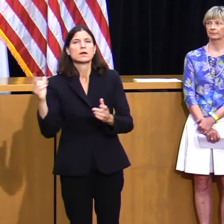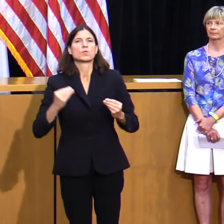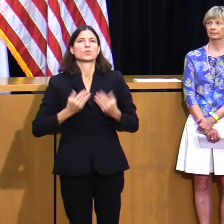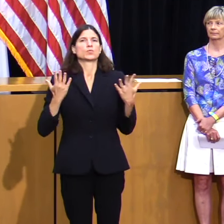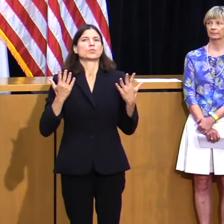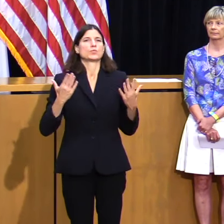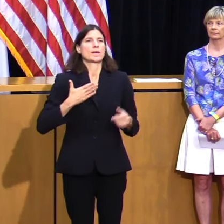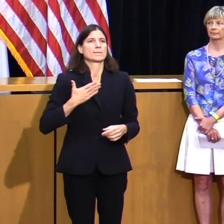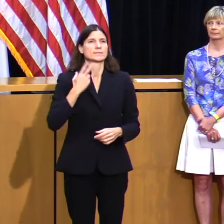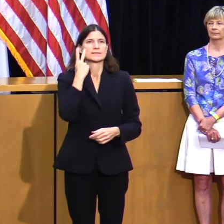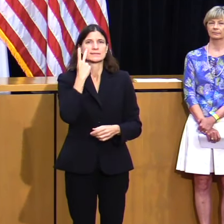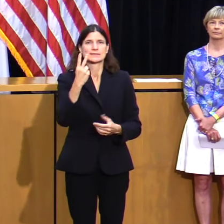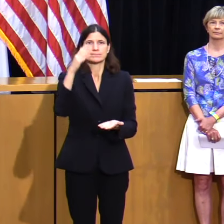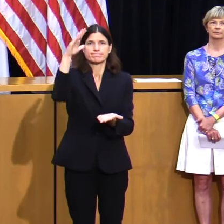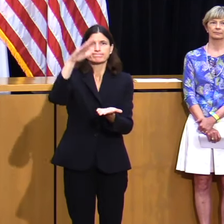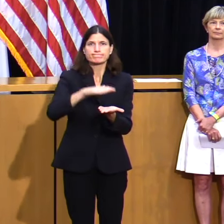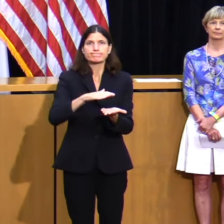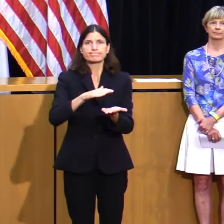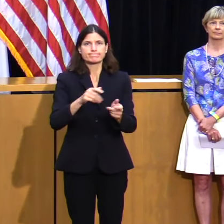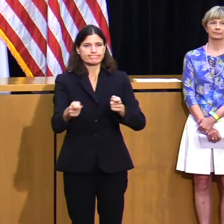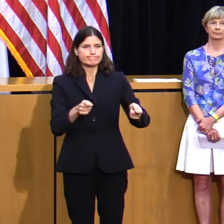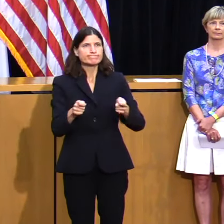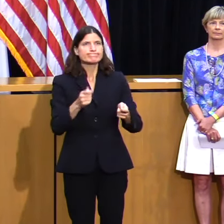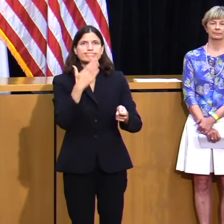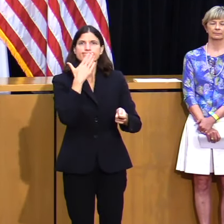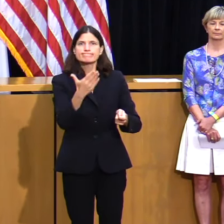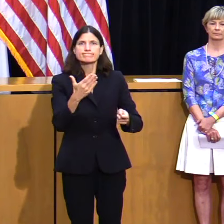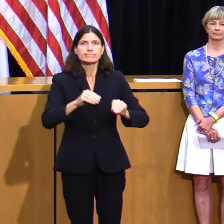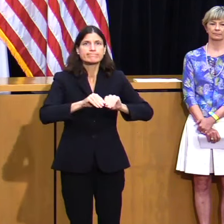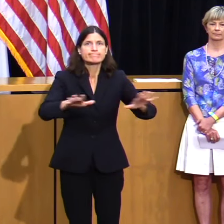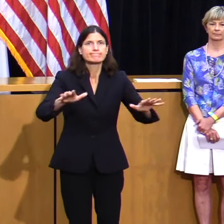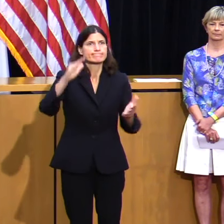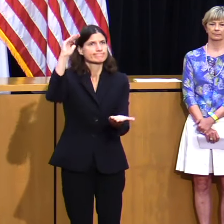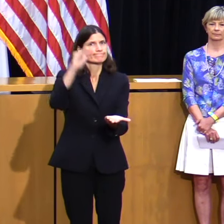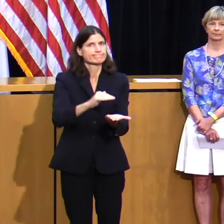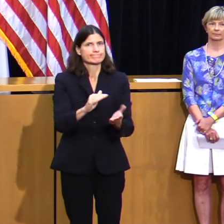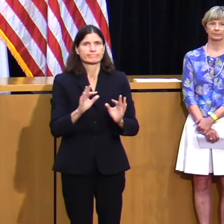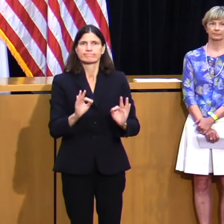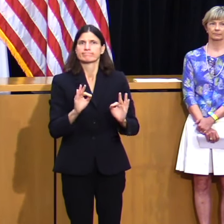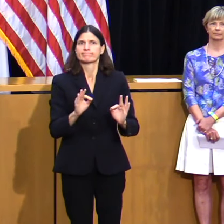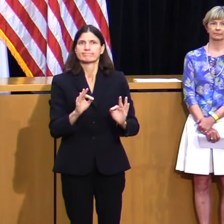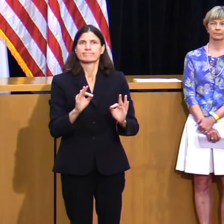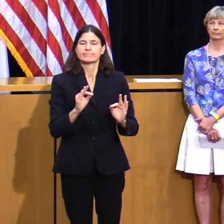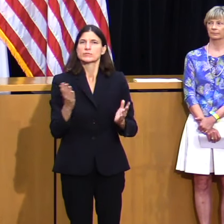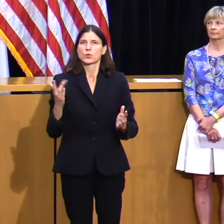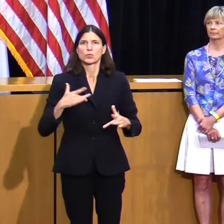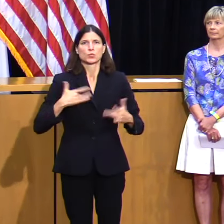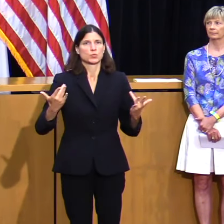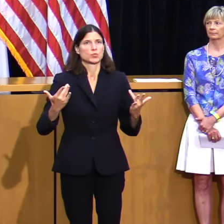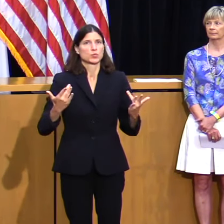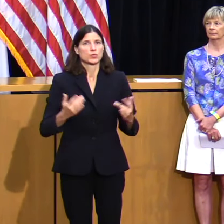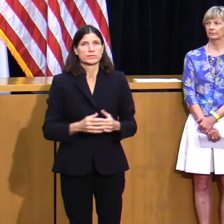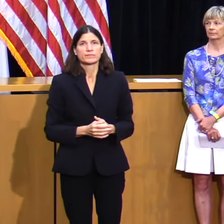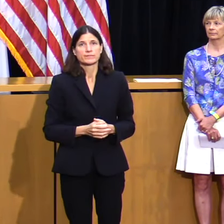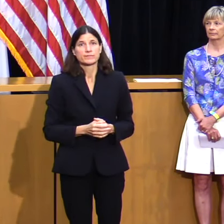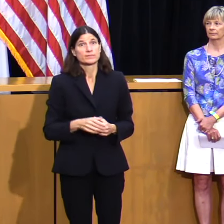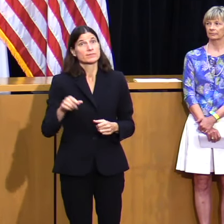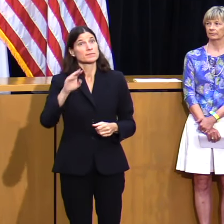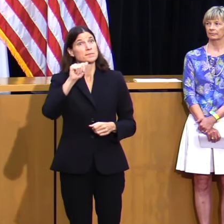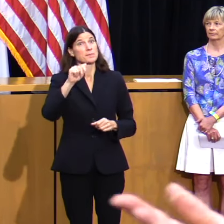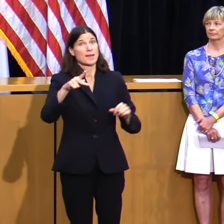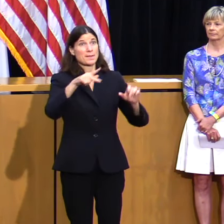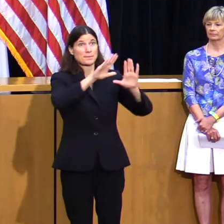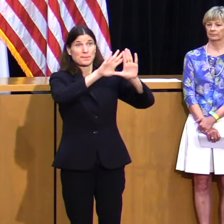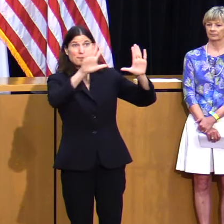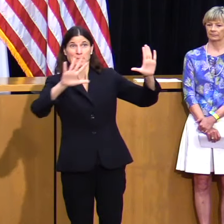in transmission, and that we're seeing positive changes as well in many places. The map featuring comprehensive